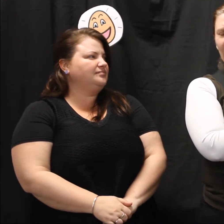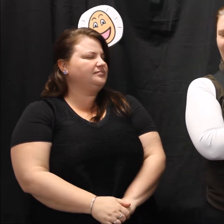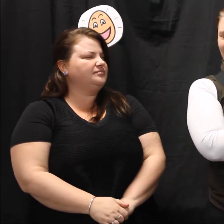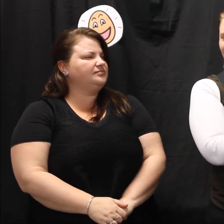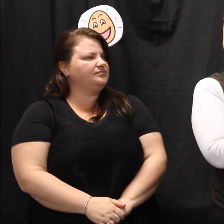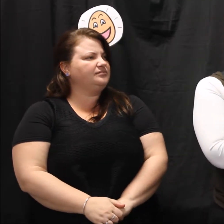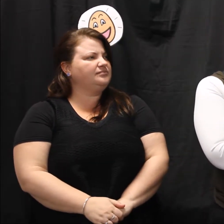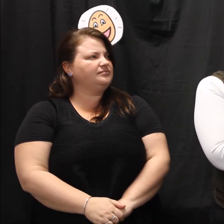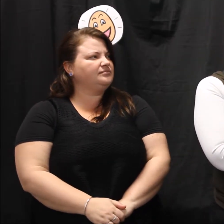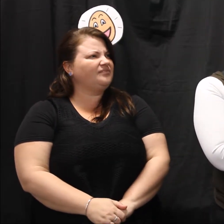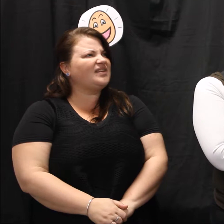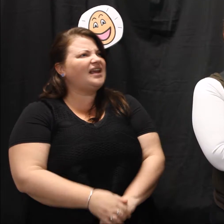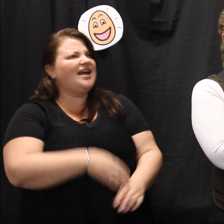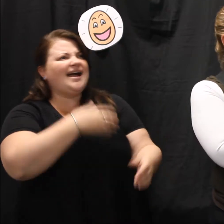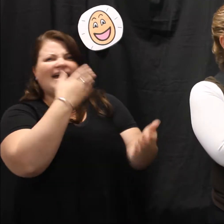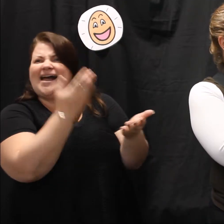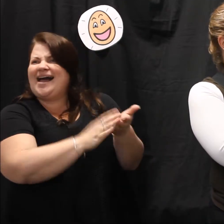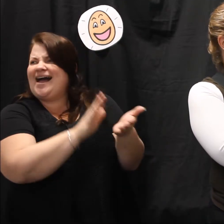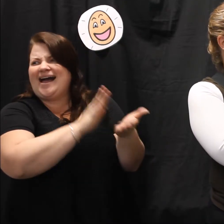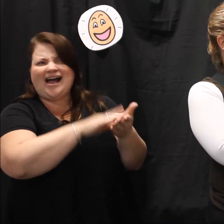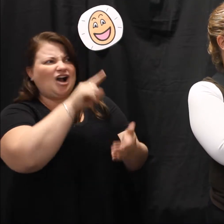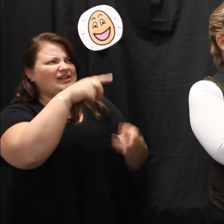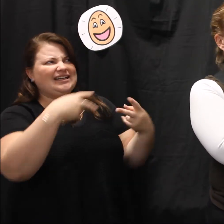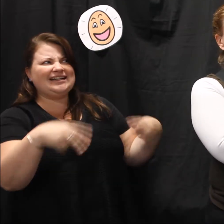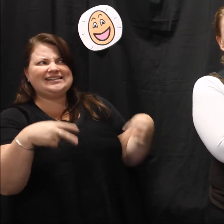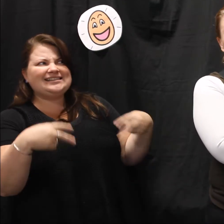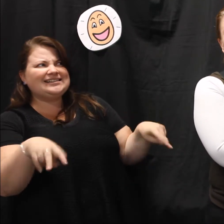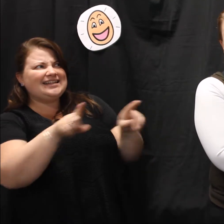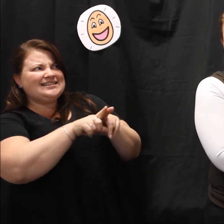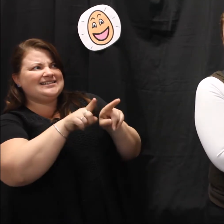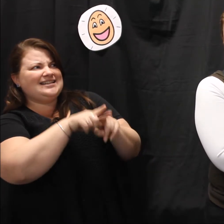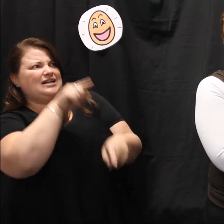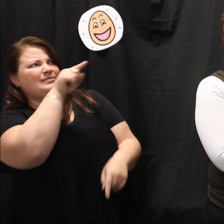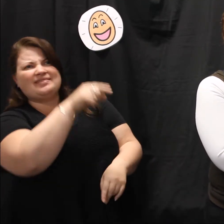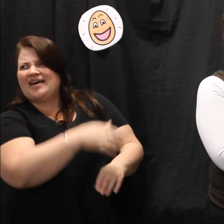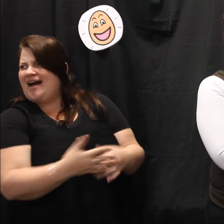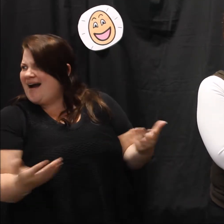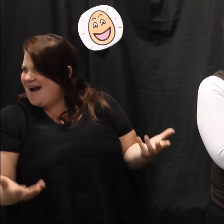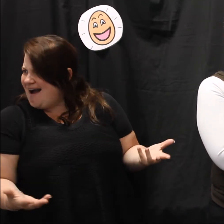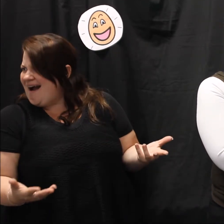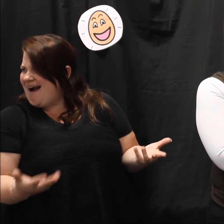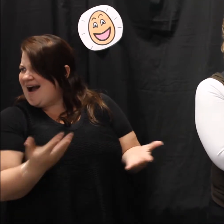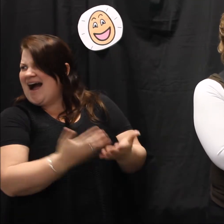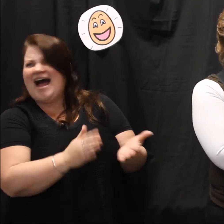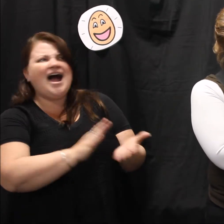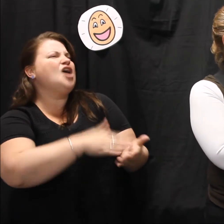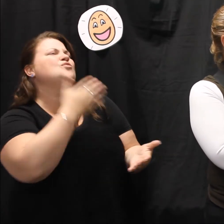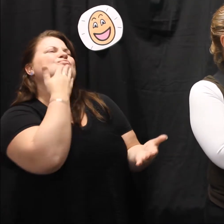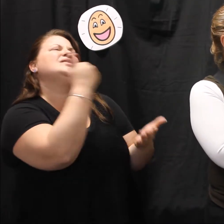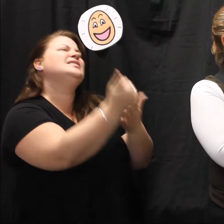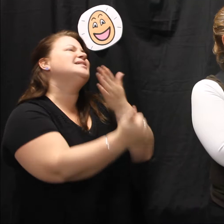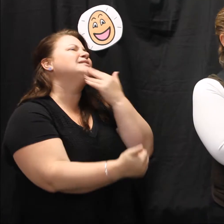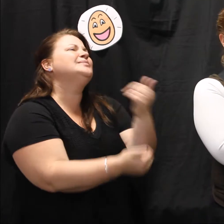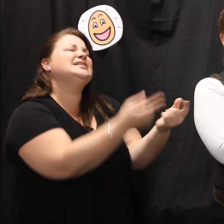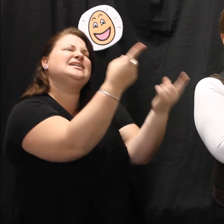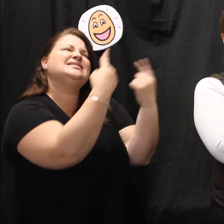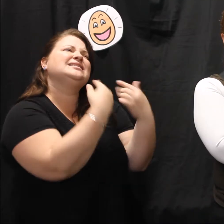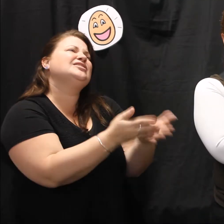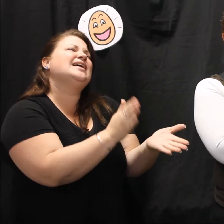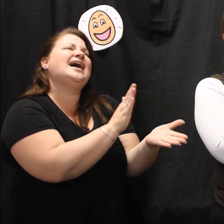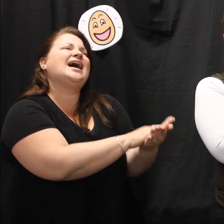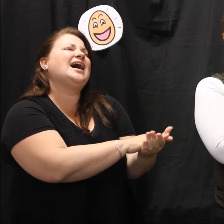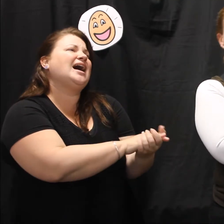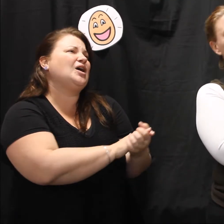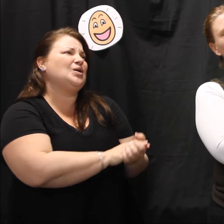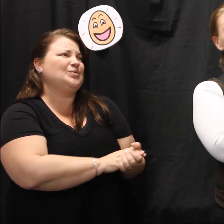"How is it that you dance like that? Please, Gerald, tell us how." But